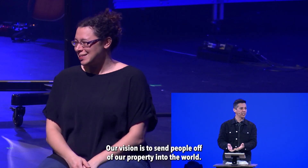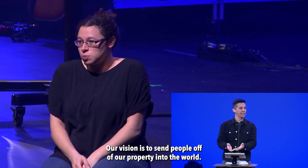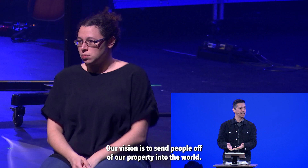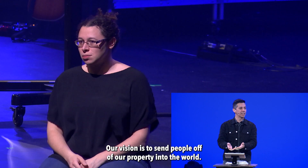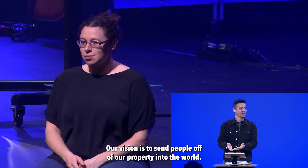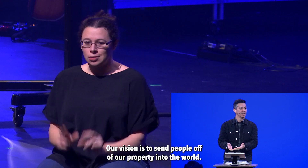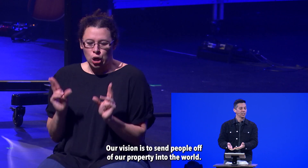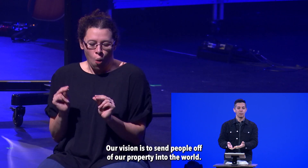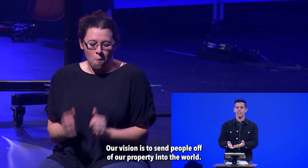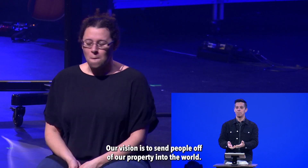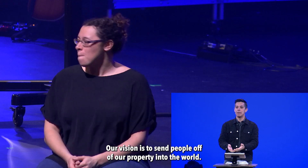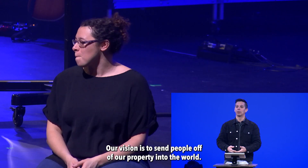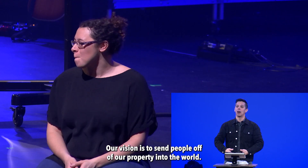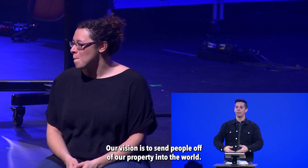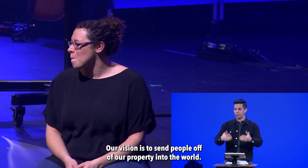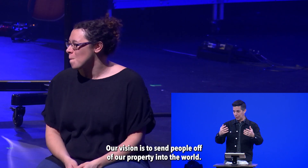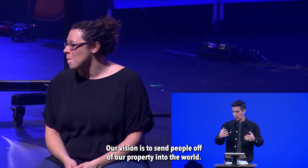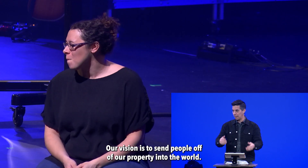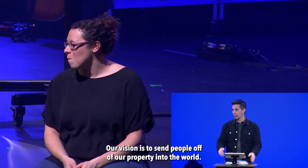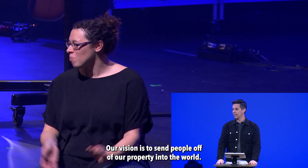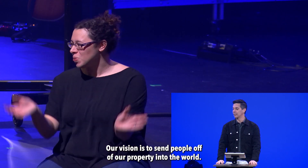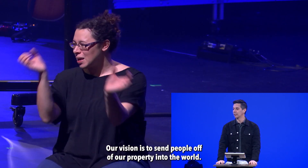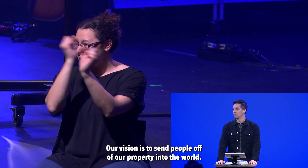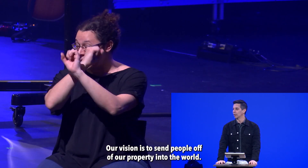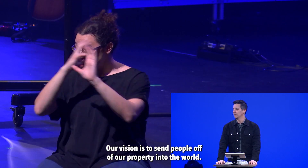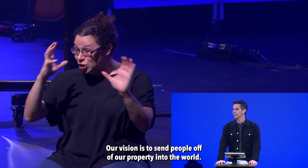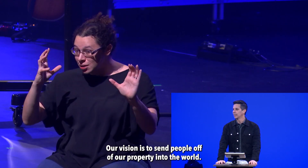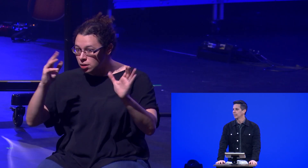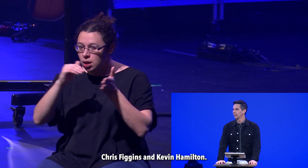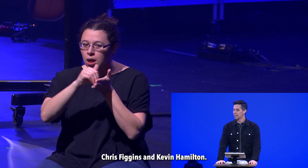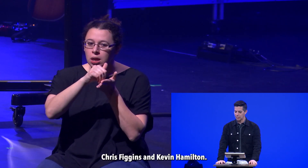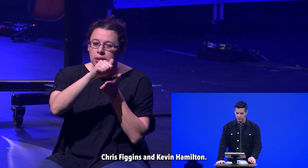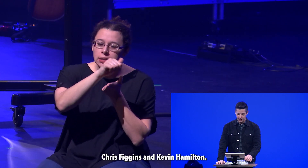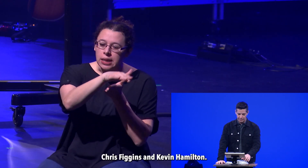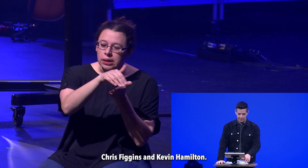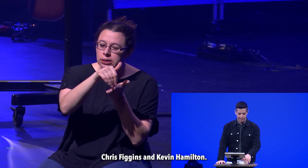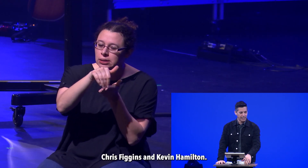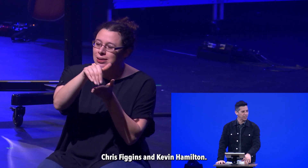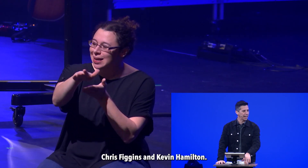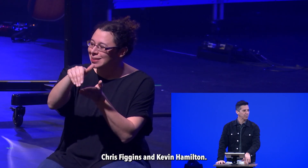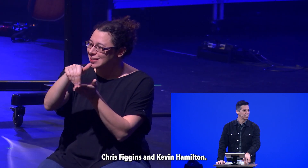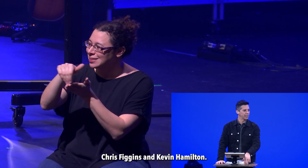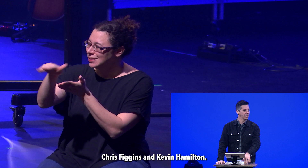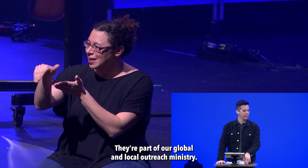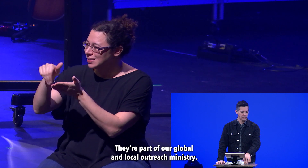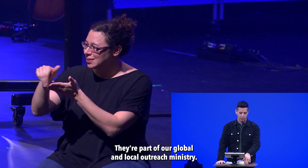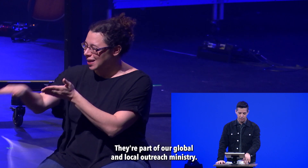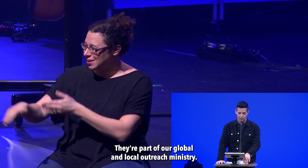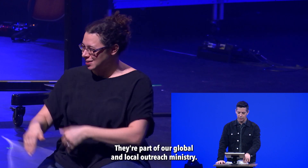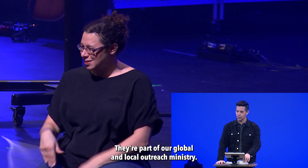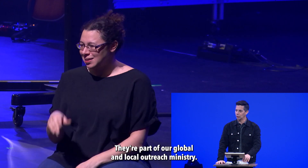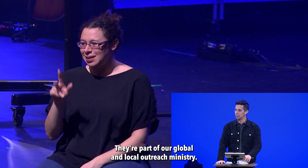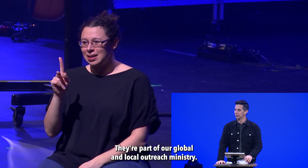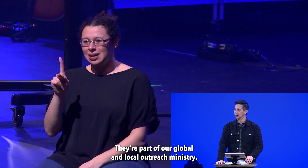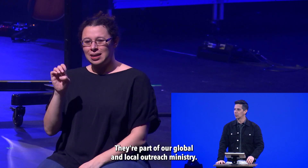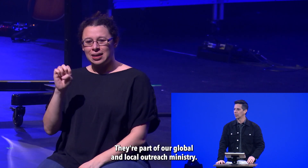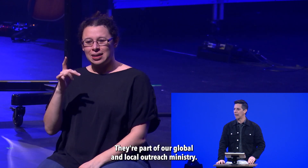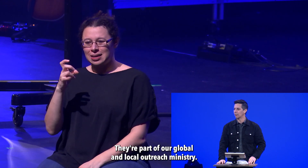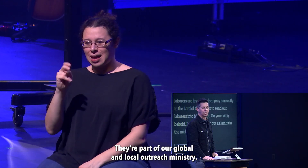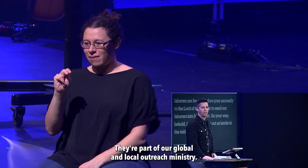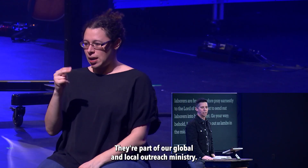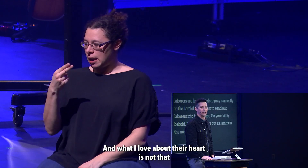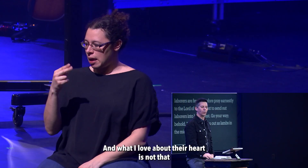Our vision is to send people off of our property into the world. Krista Figgins and Kevin Hamilton, they're part of our global and